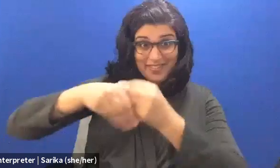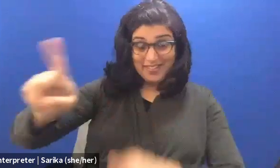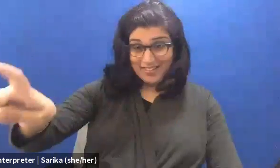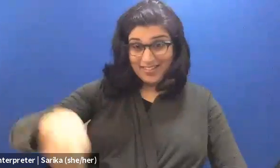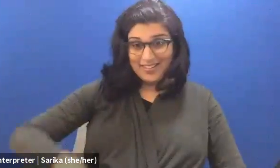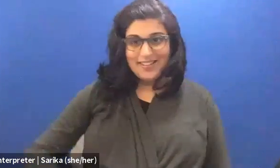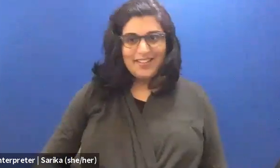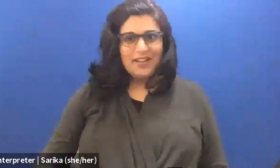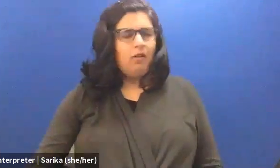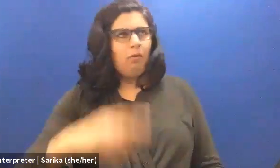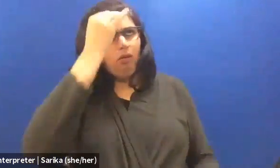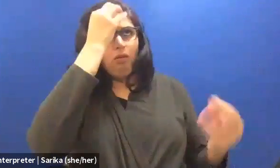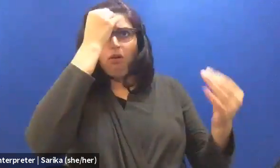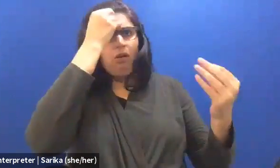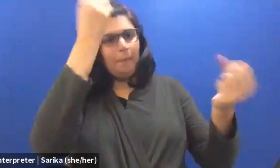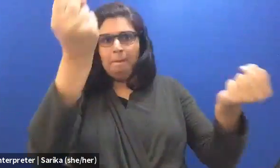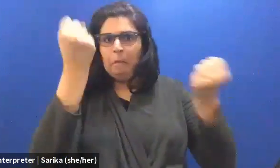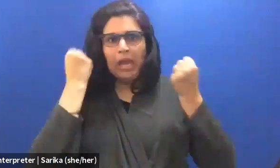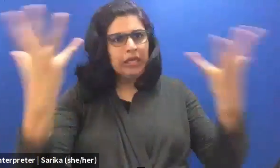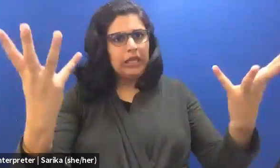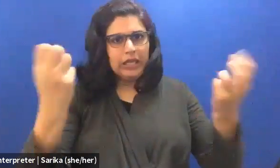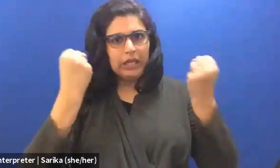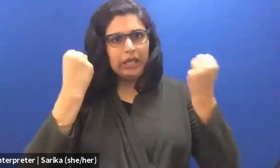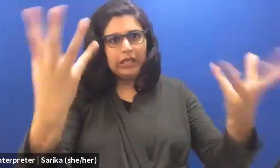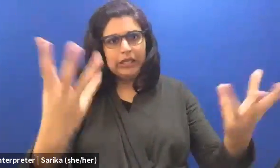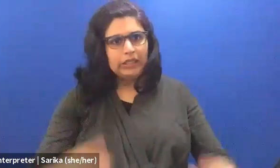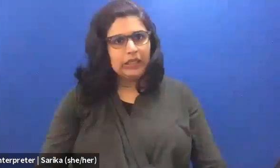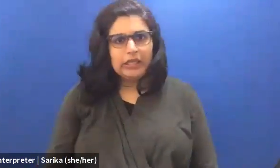I have a lot of thoughts about this.